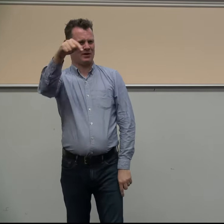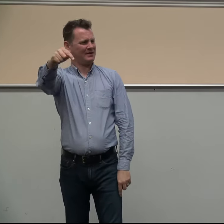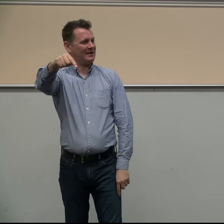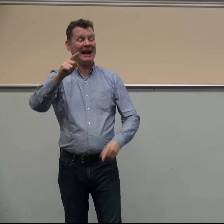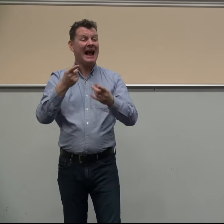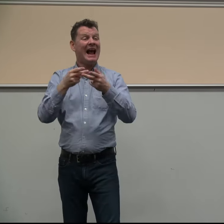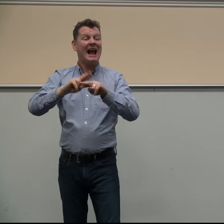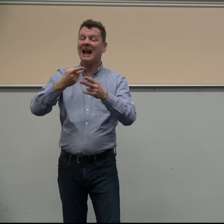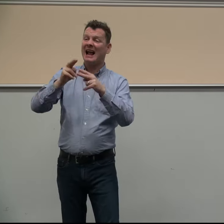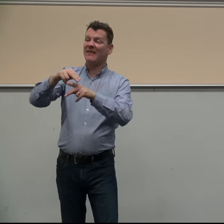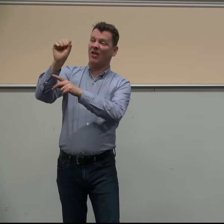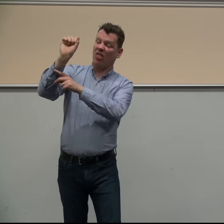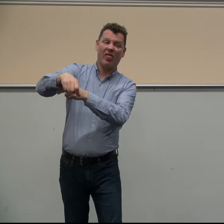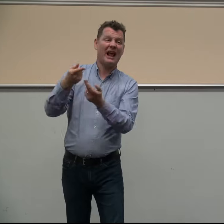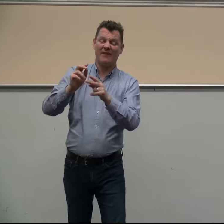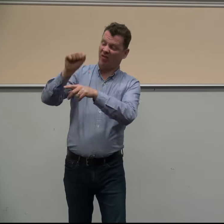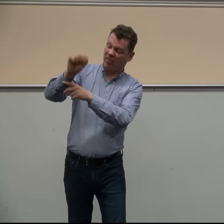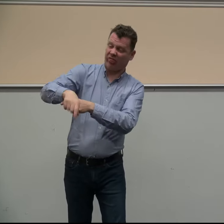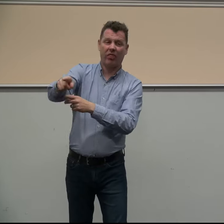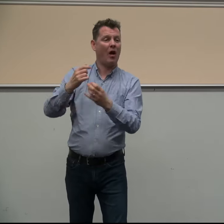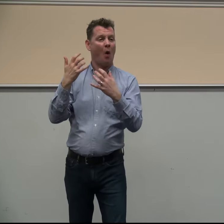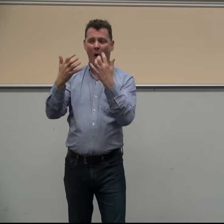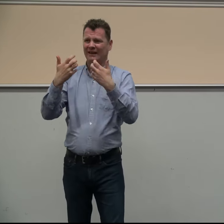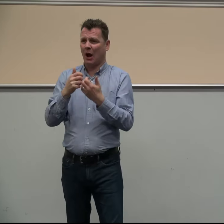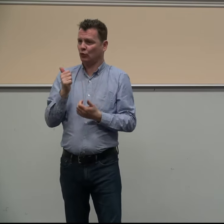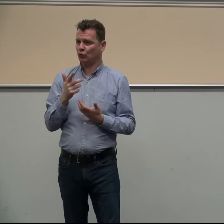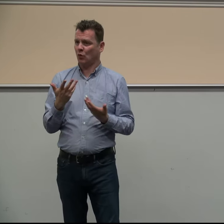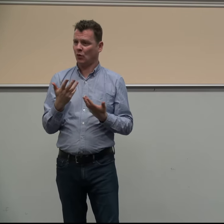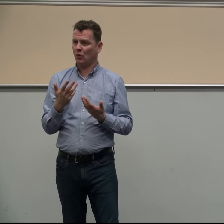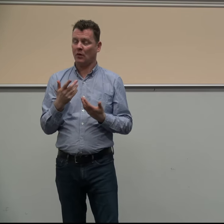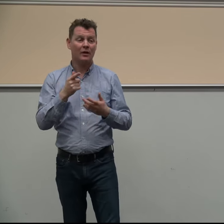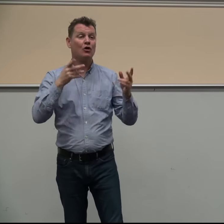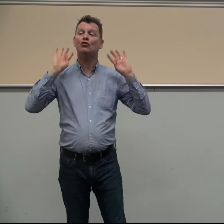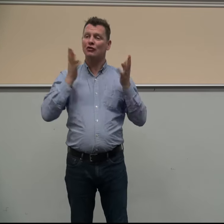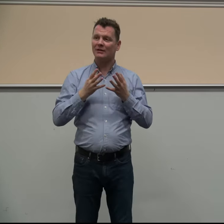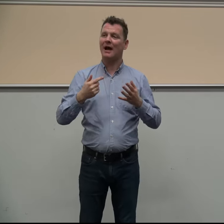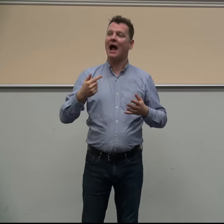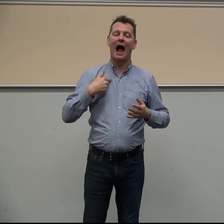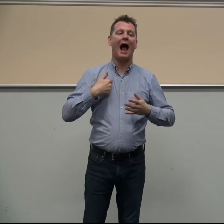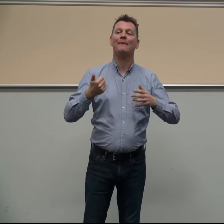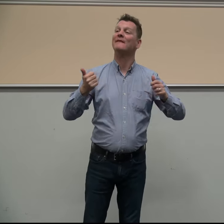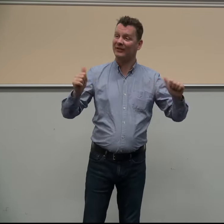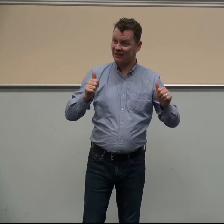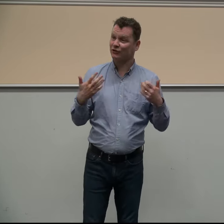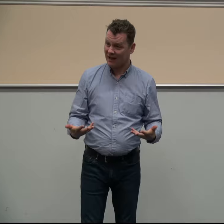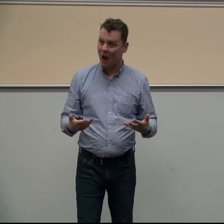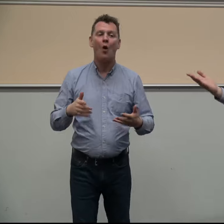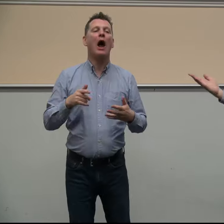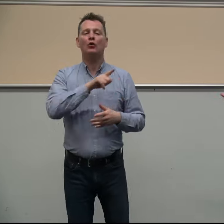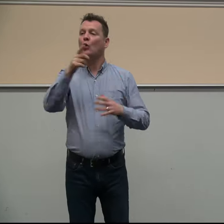how do you know? And in true Shakespearean manner, I'm finished, and your audience feedback is to clap.